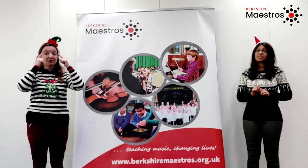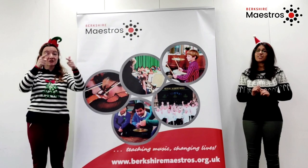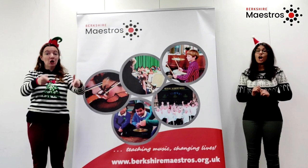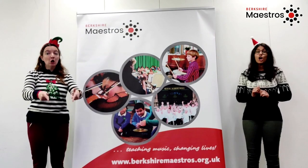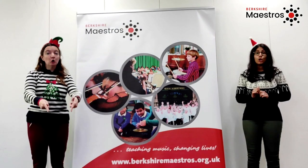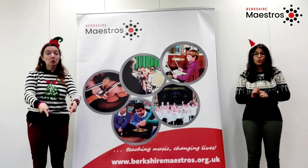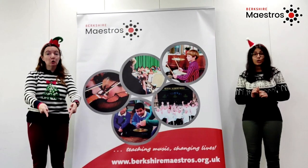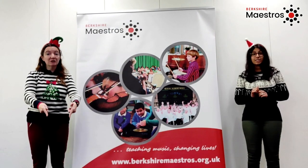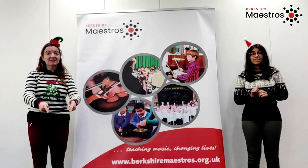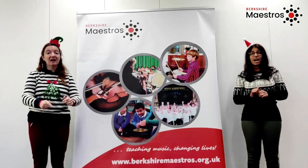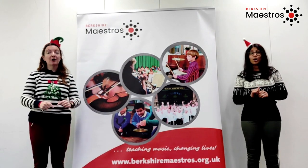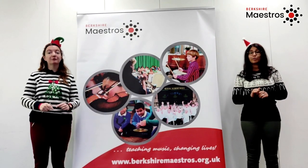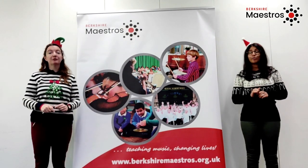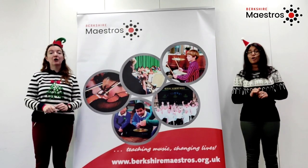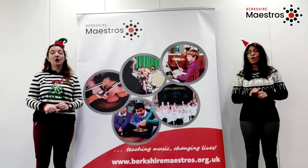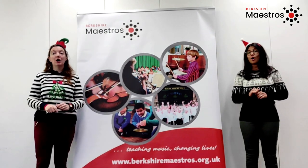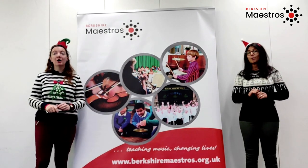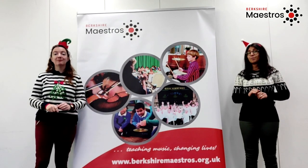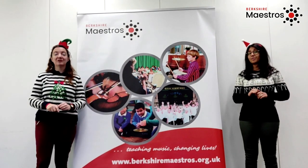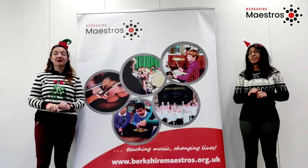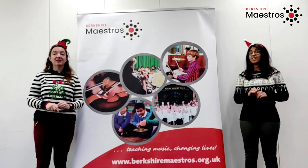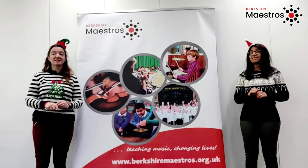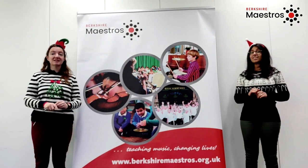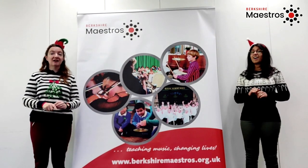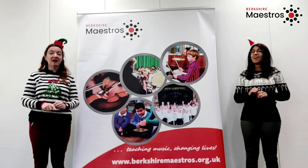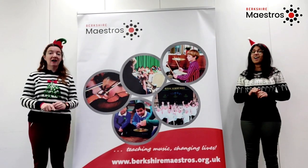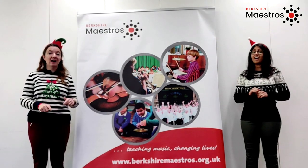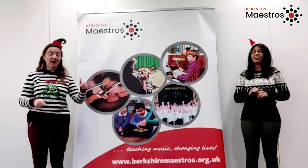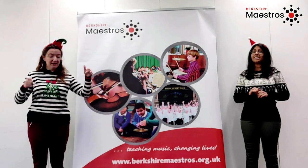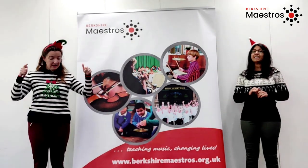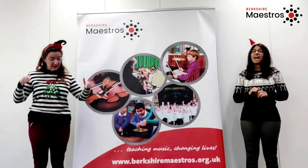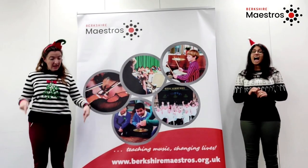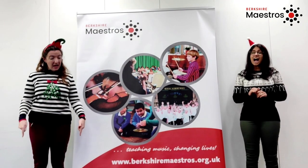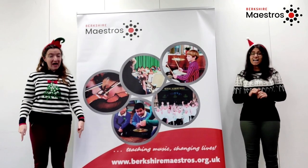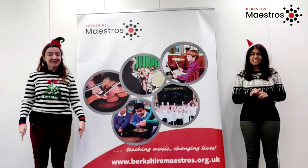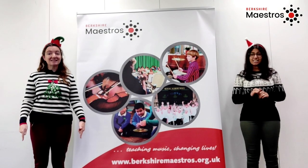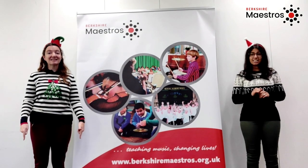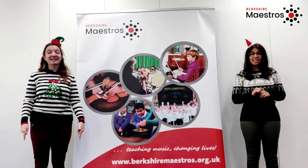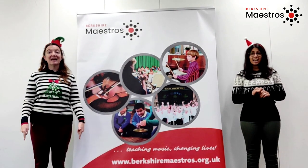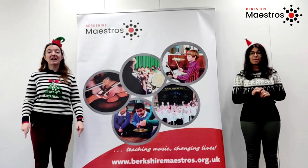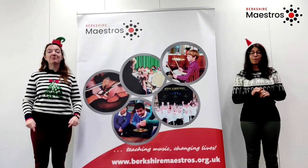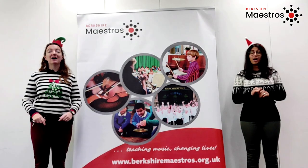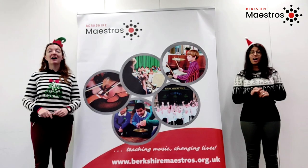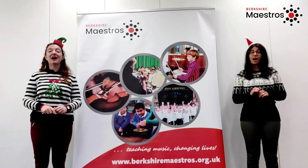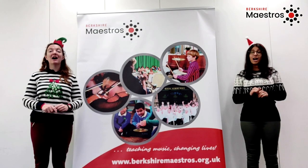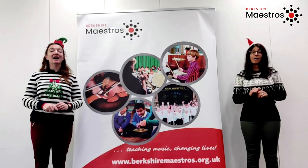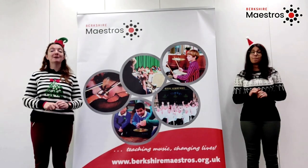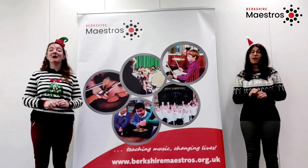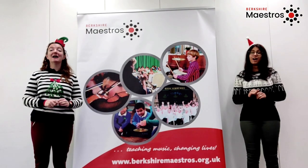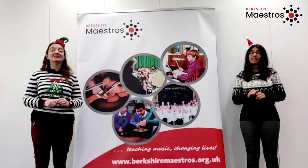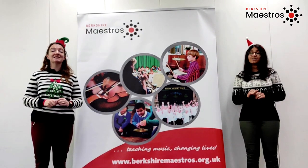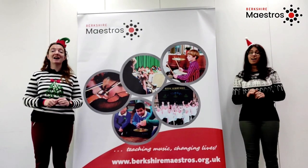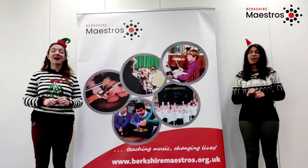Jesus, look down from the sky and stay by my